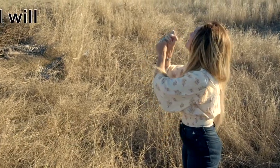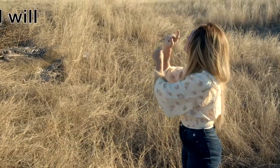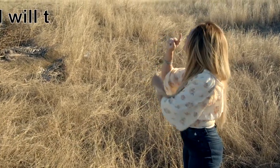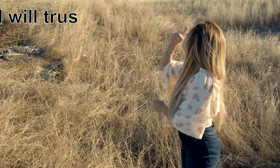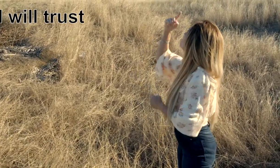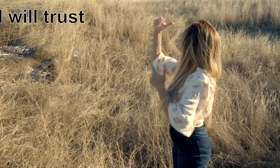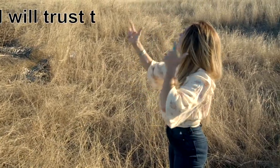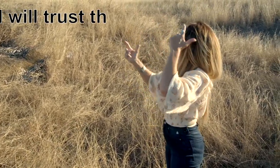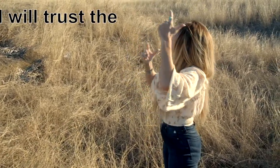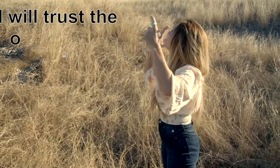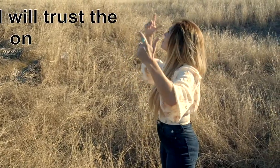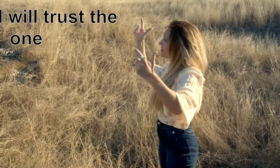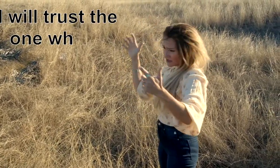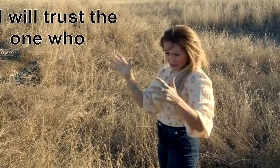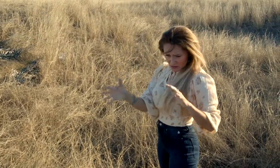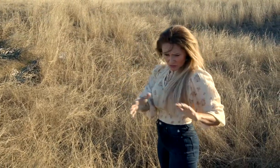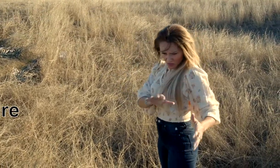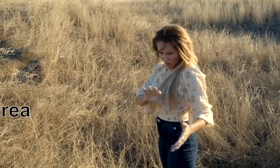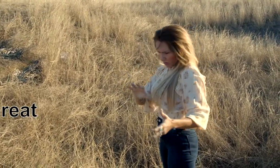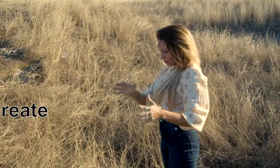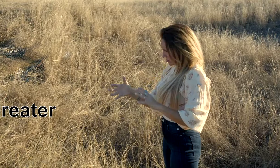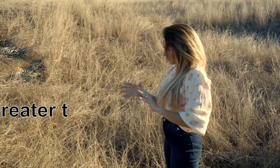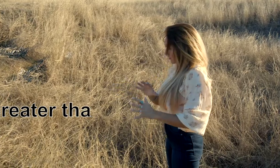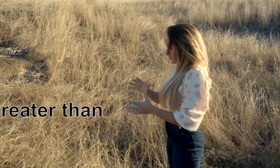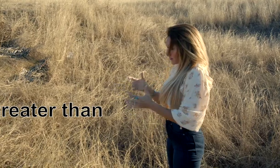the one who is greater than the storm.